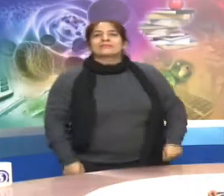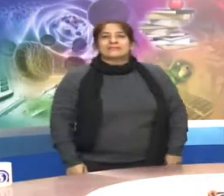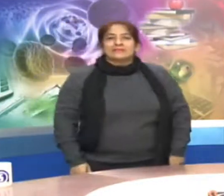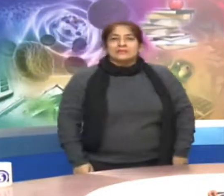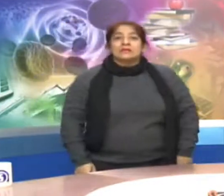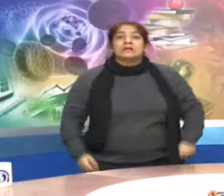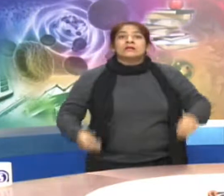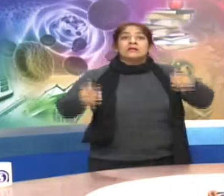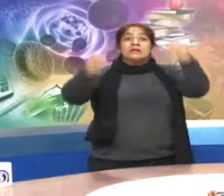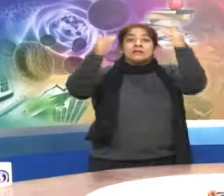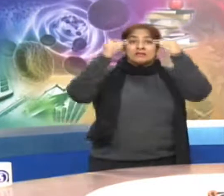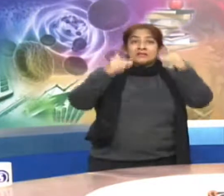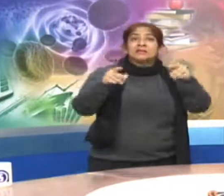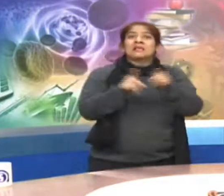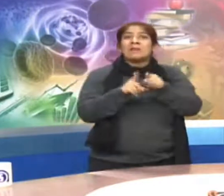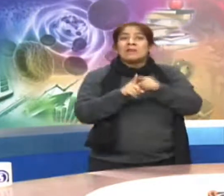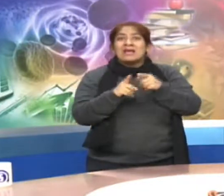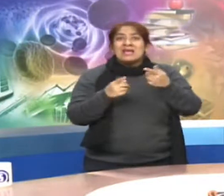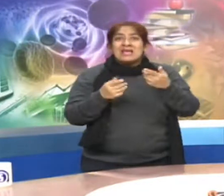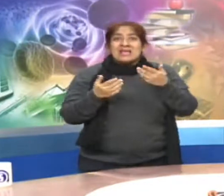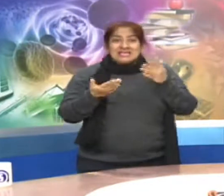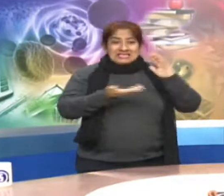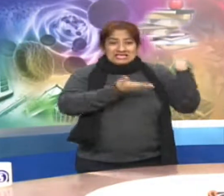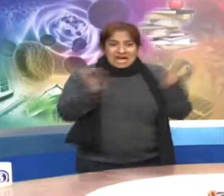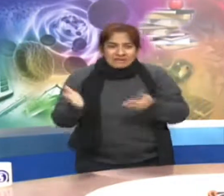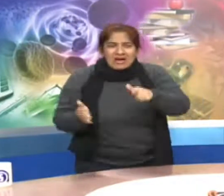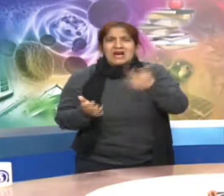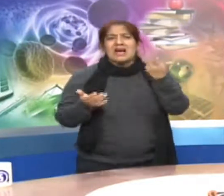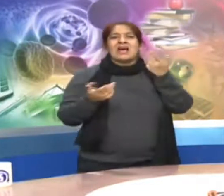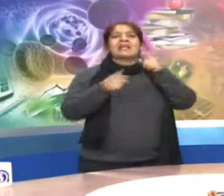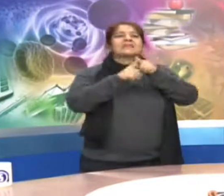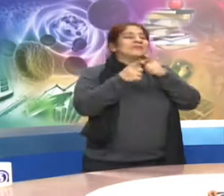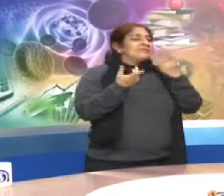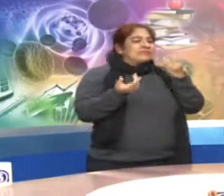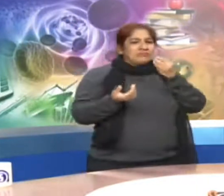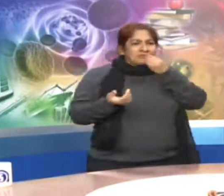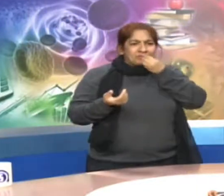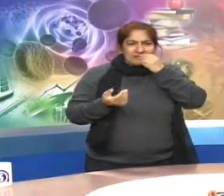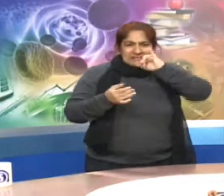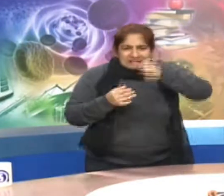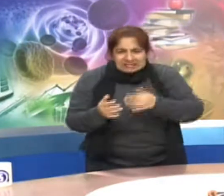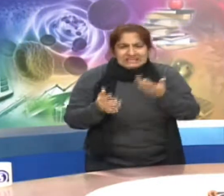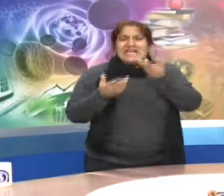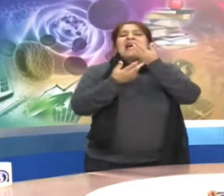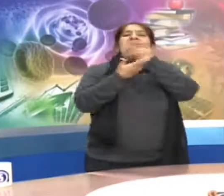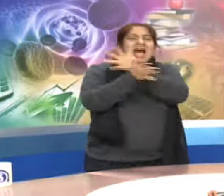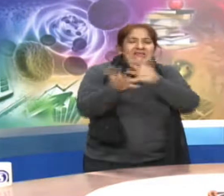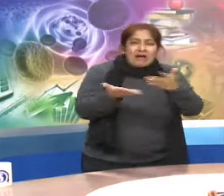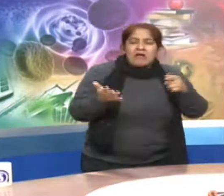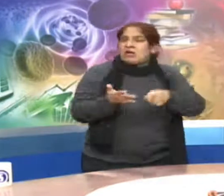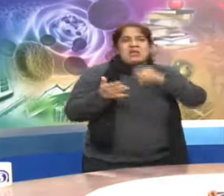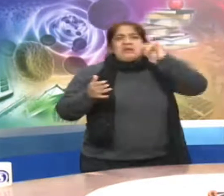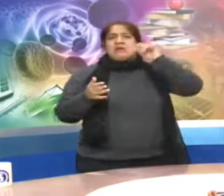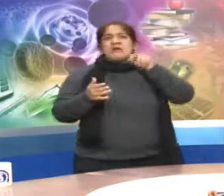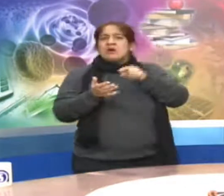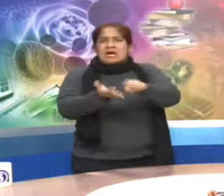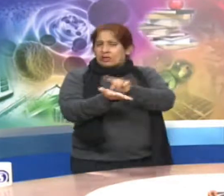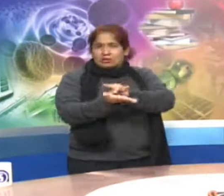the compensation is given. Then comes removal of deficiency in service. If there is any deficiency